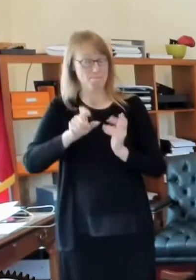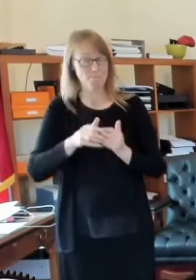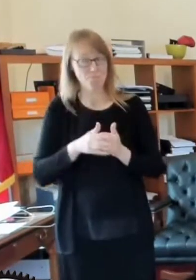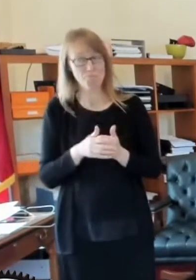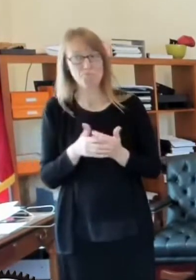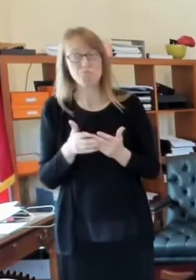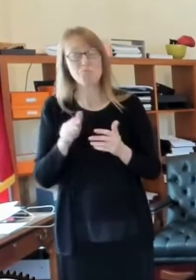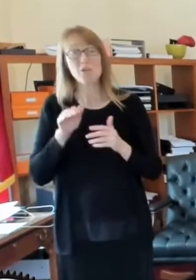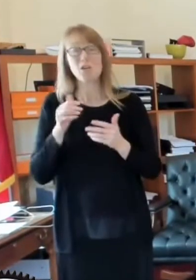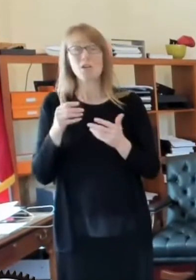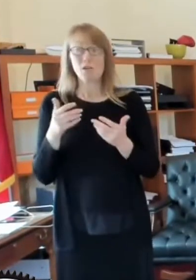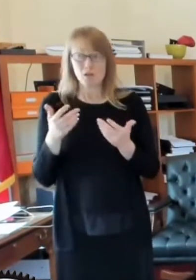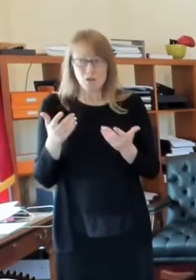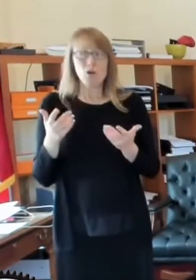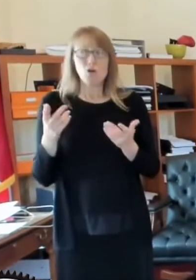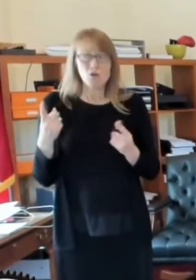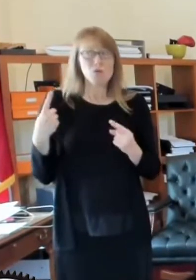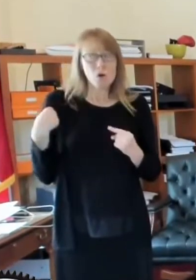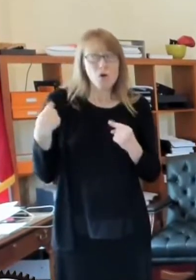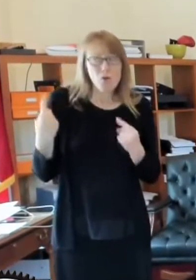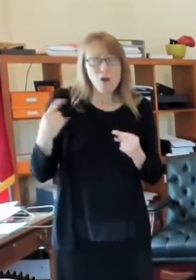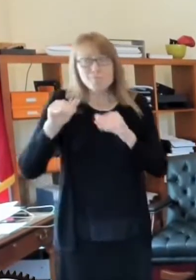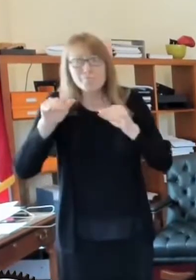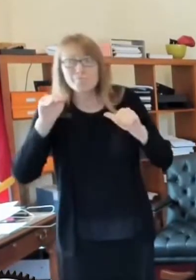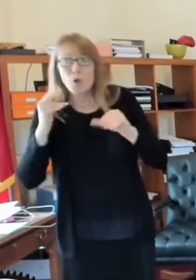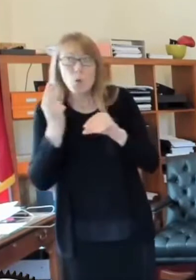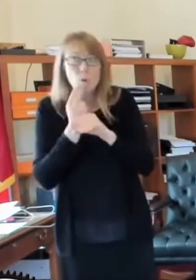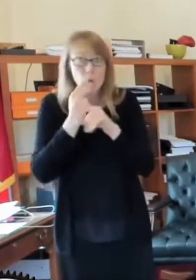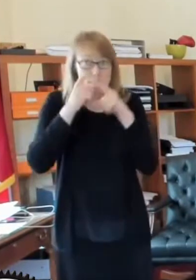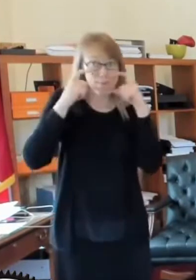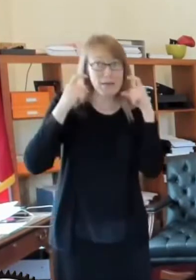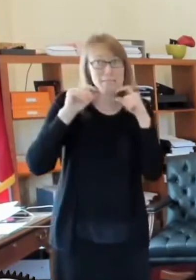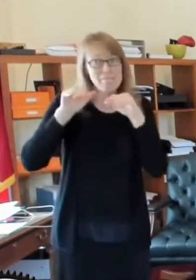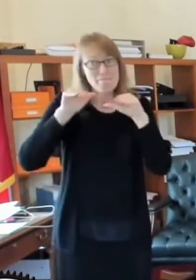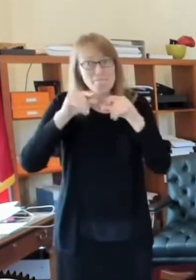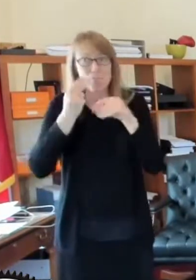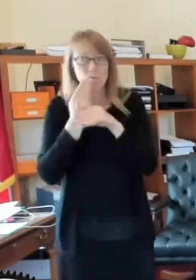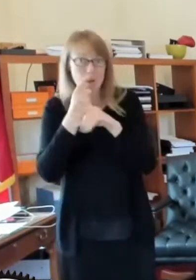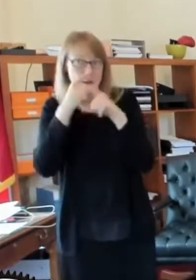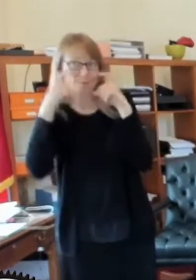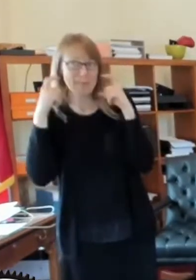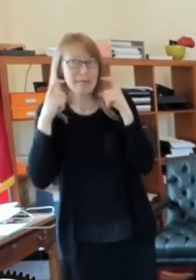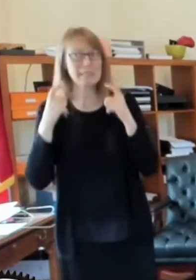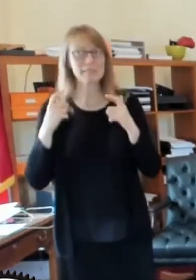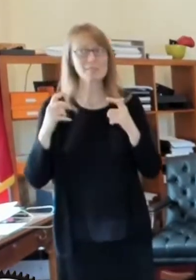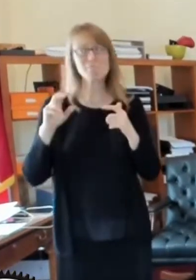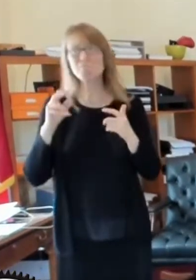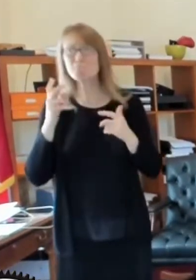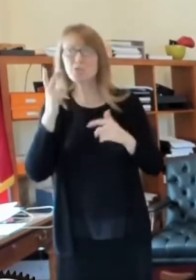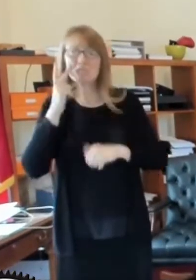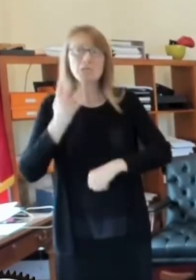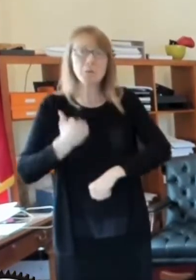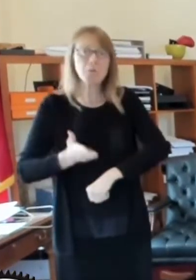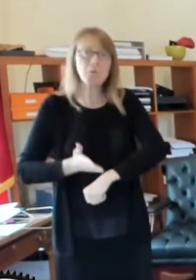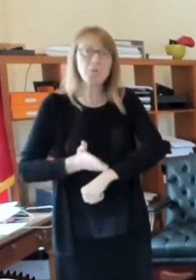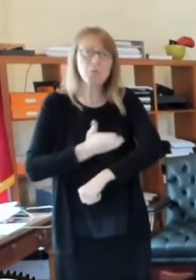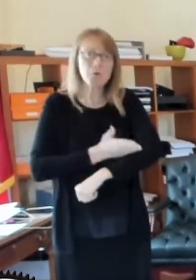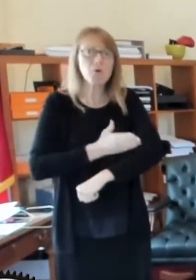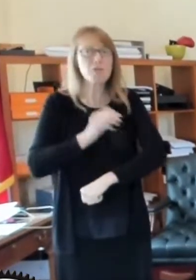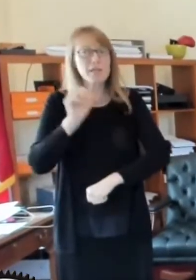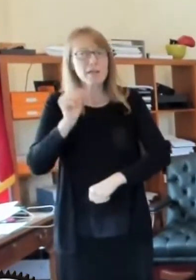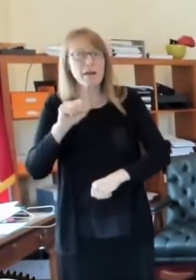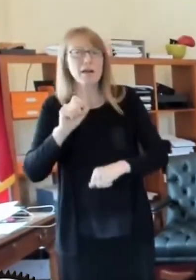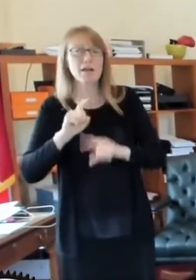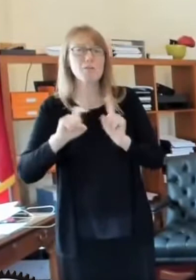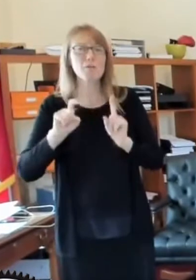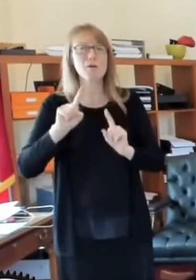but not 100% conformance. We have supplied masks to many